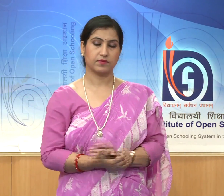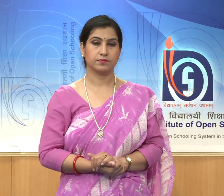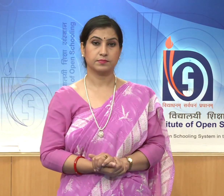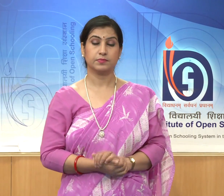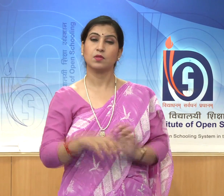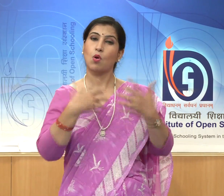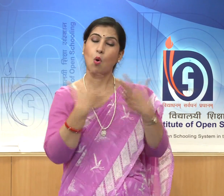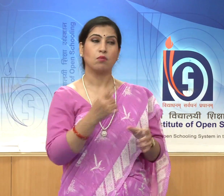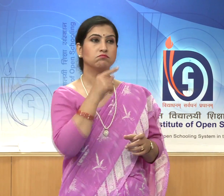Each segment